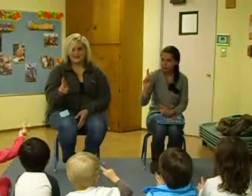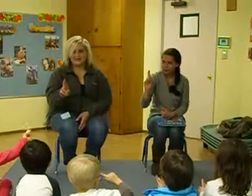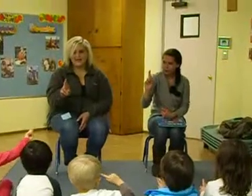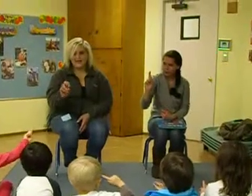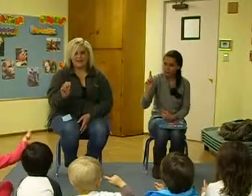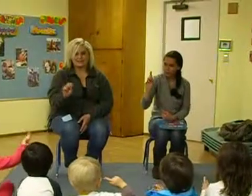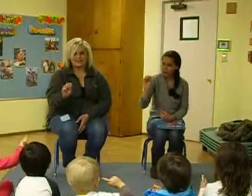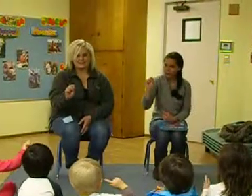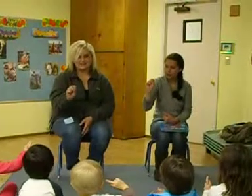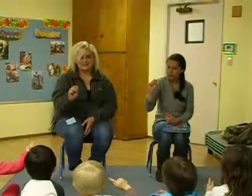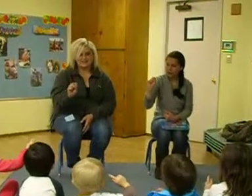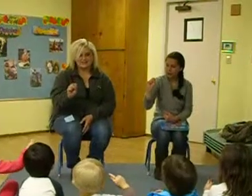S.